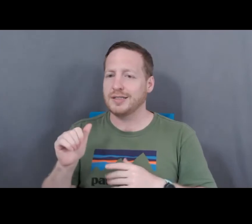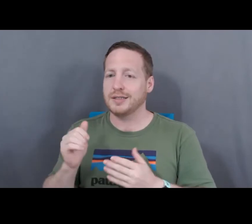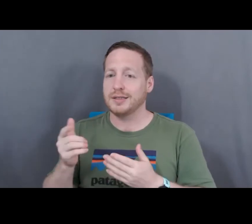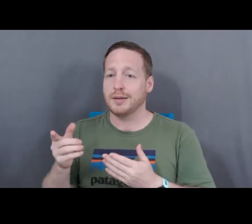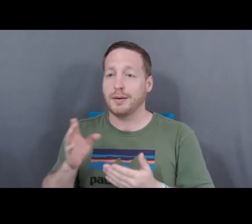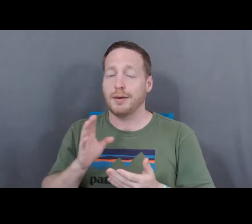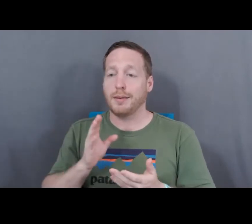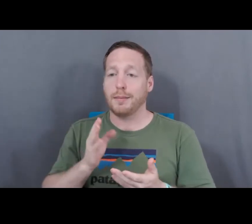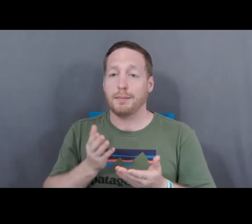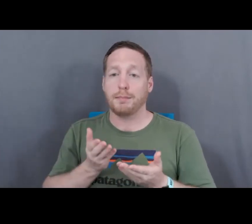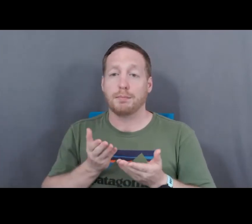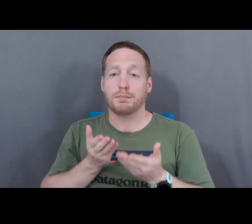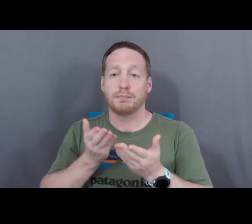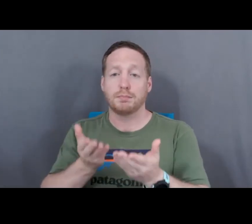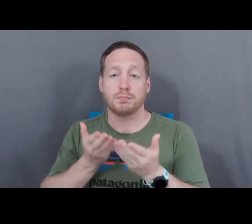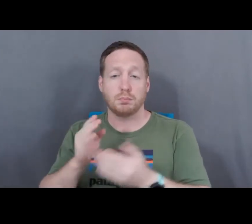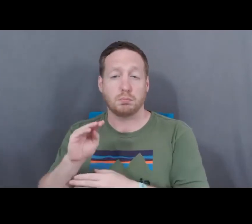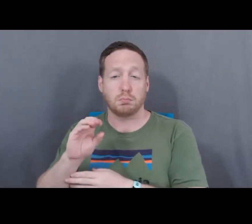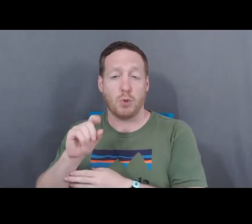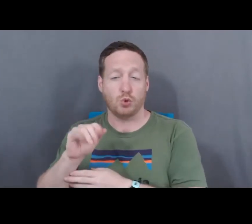report. But I'm wondering if people have any thoughts. And